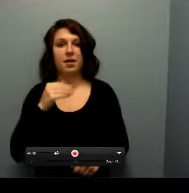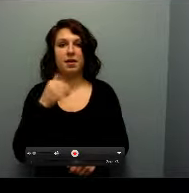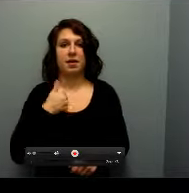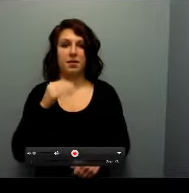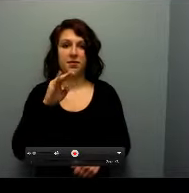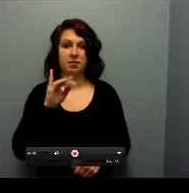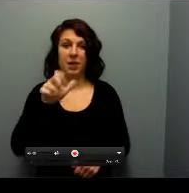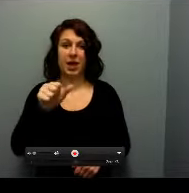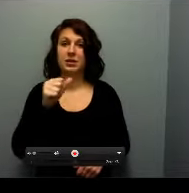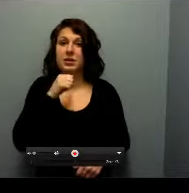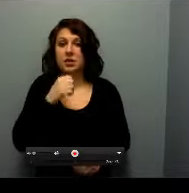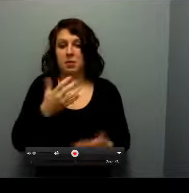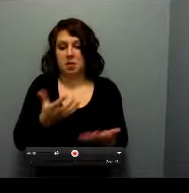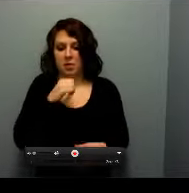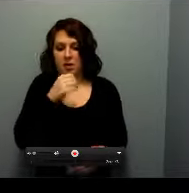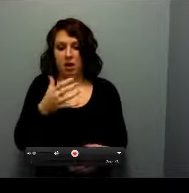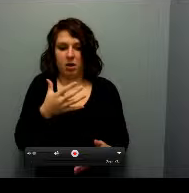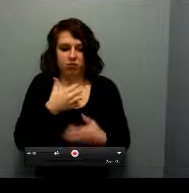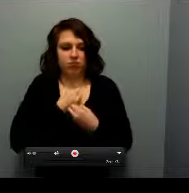These are a few